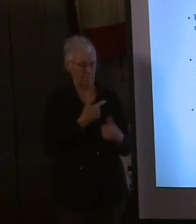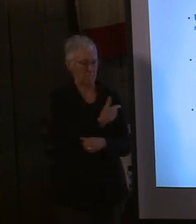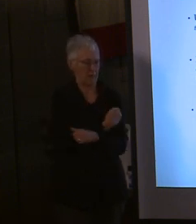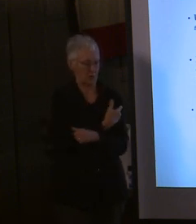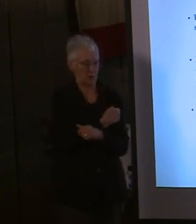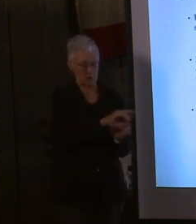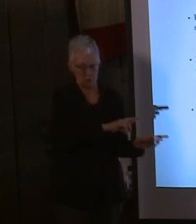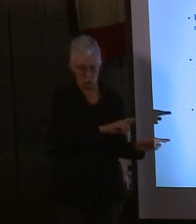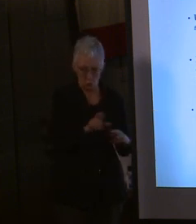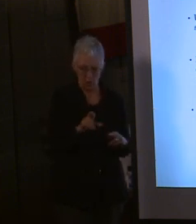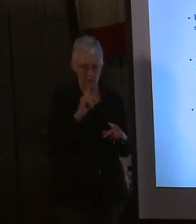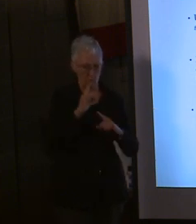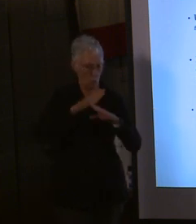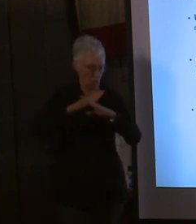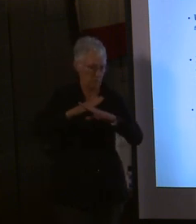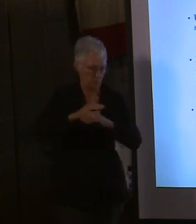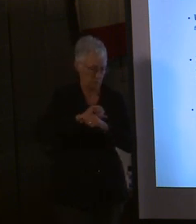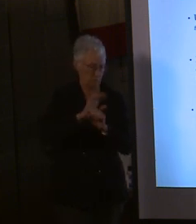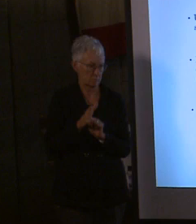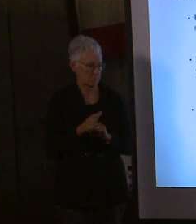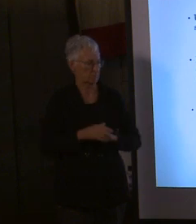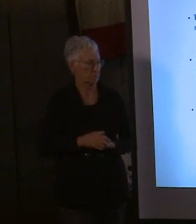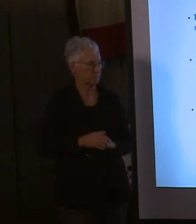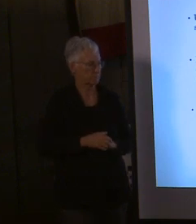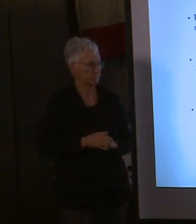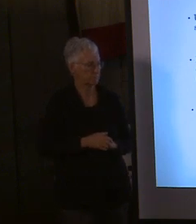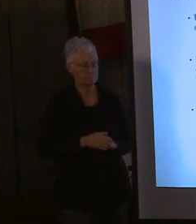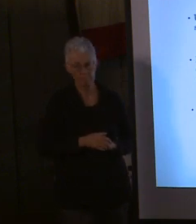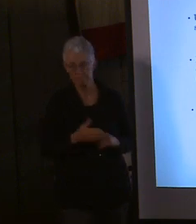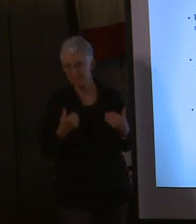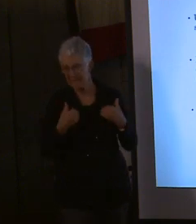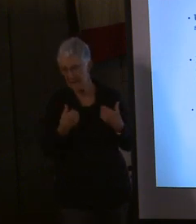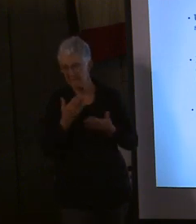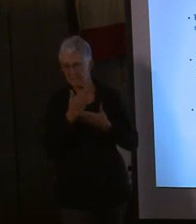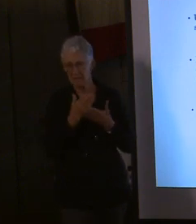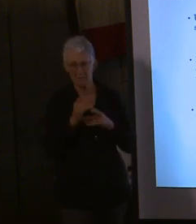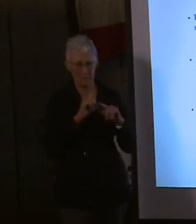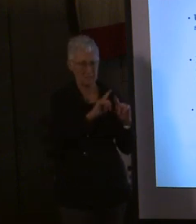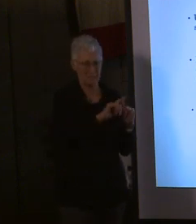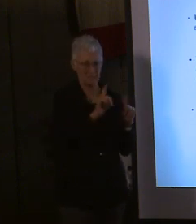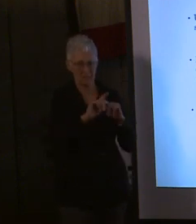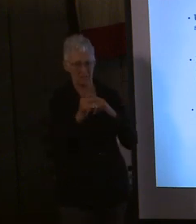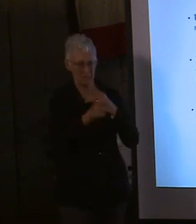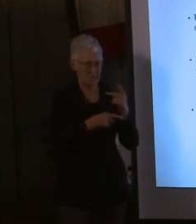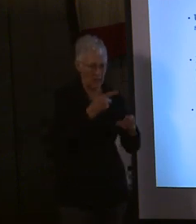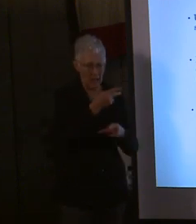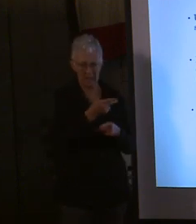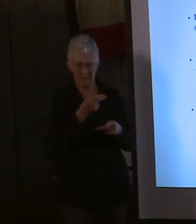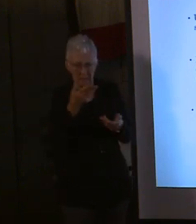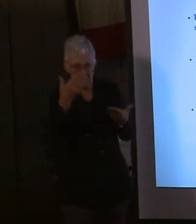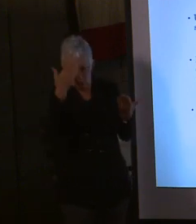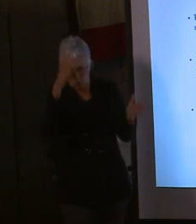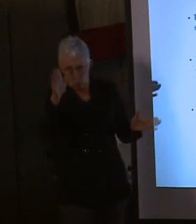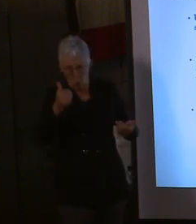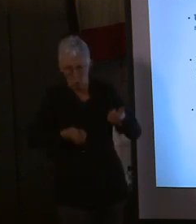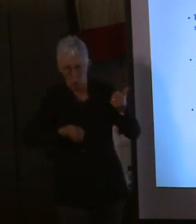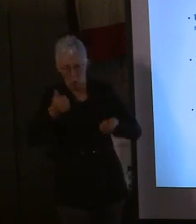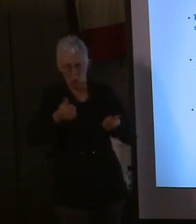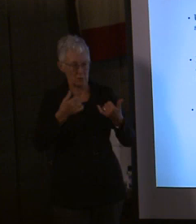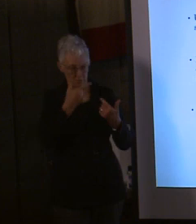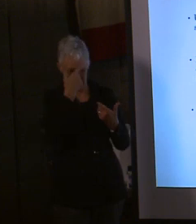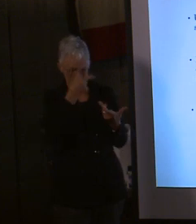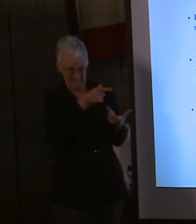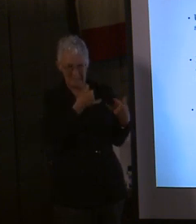some discussion about the type of vaccinations that might be out there. There's still not clear information on that because it's still in the